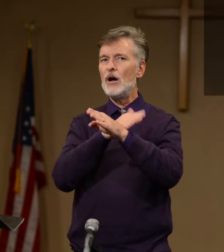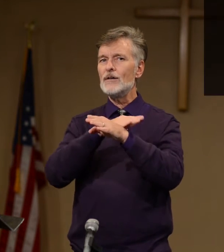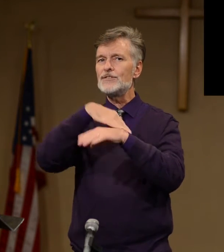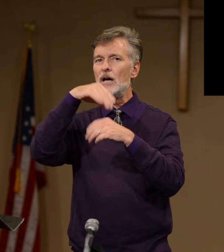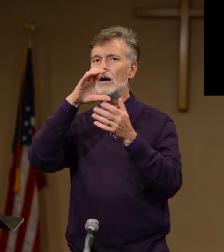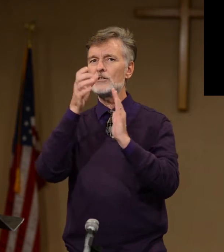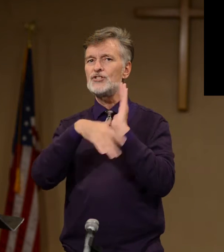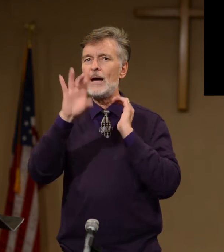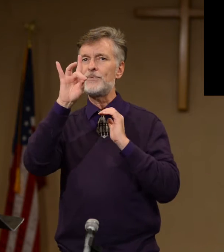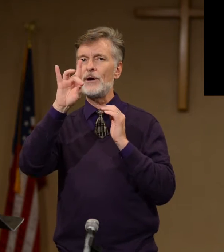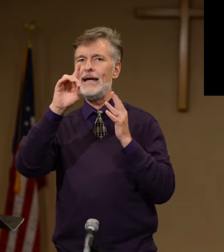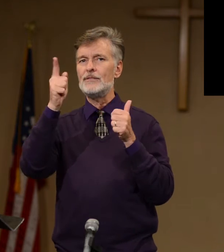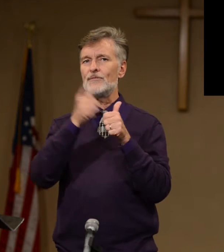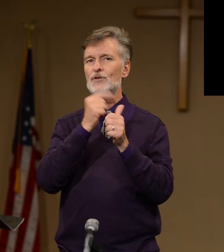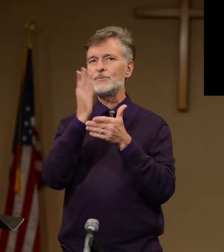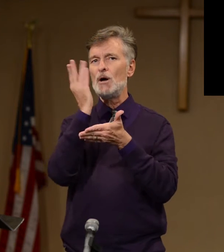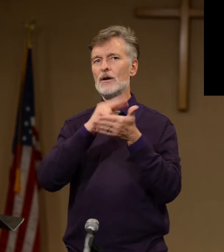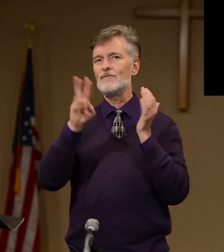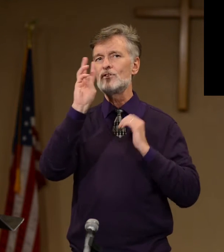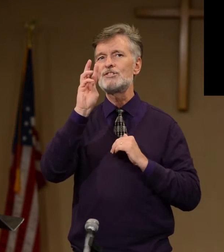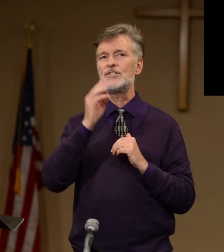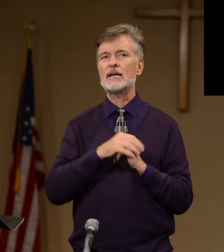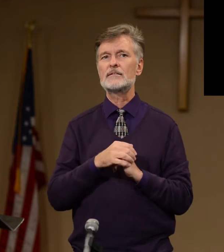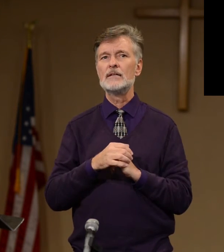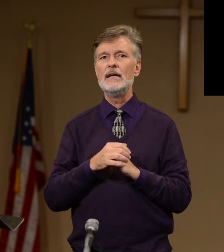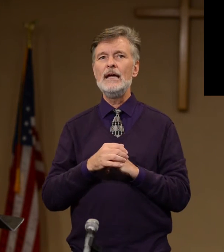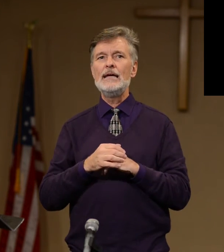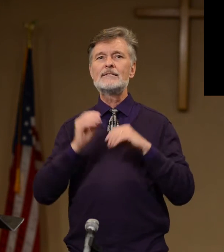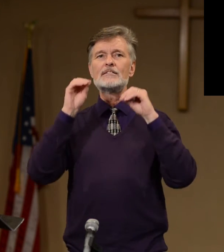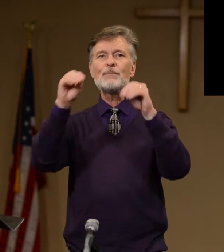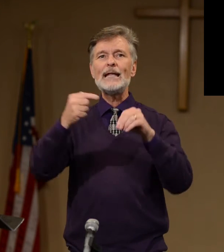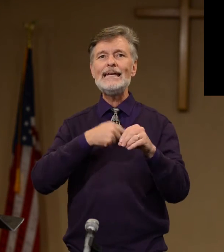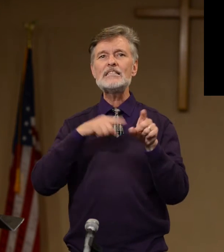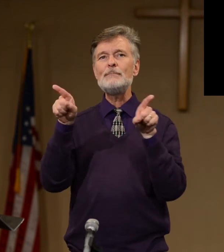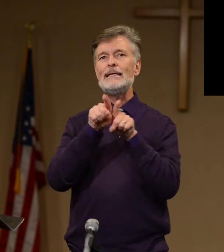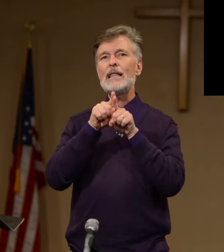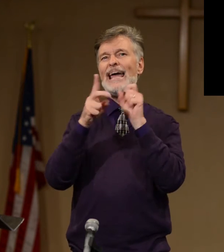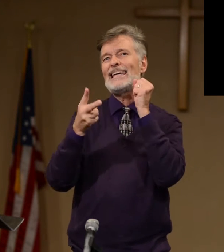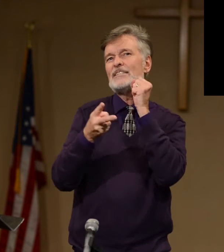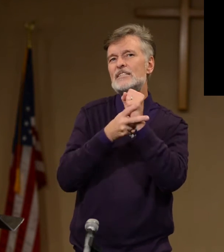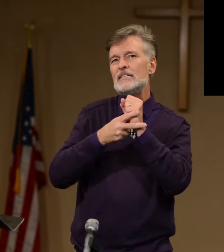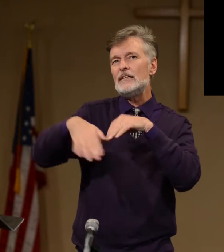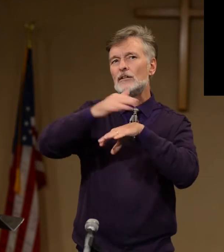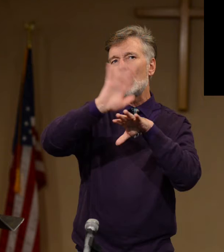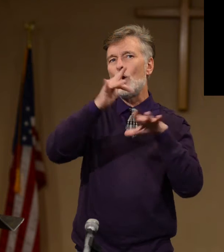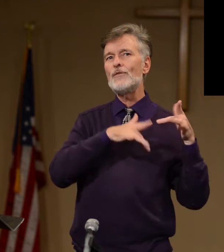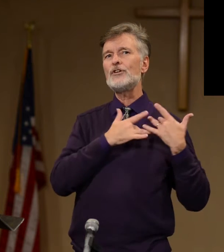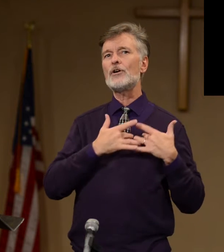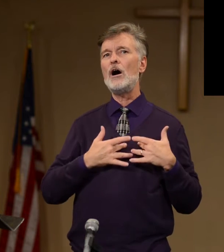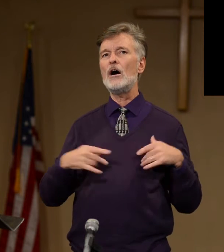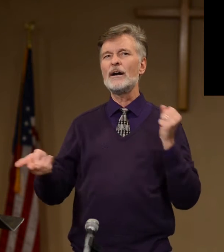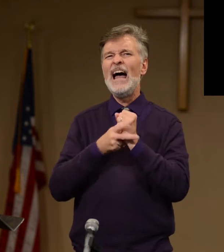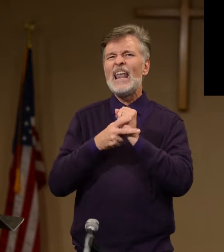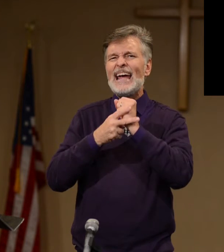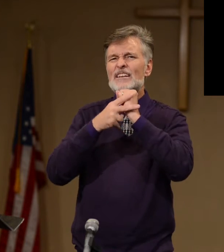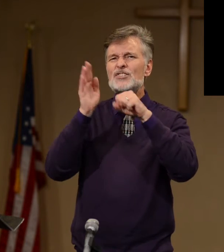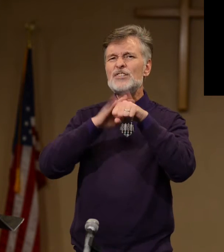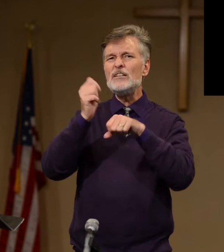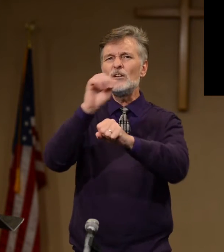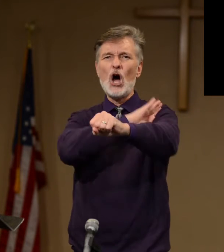of Songs, chapter 8, the first part of verse 6. It says, place me like a seal over your heart, like a seal on